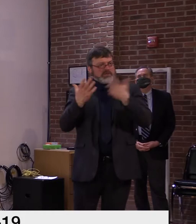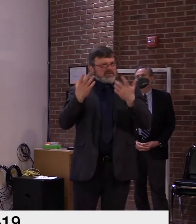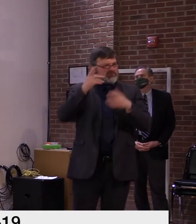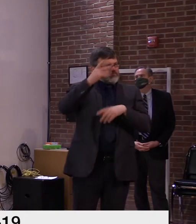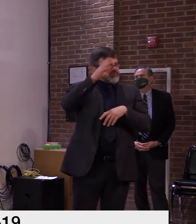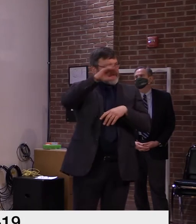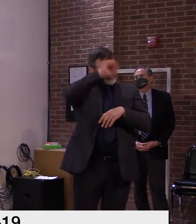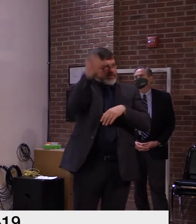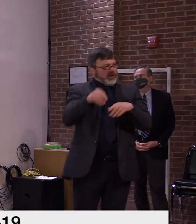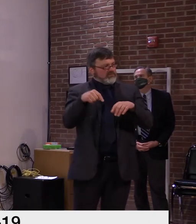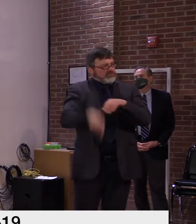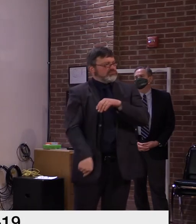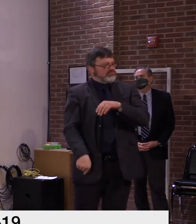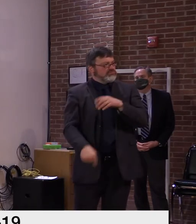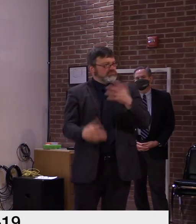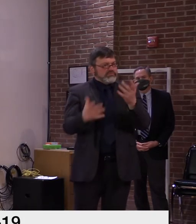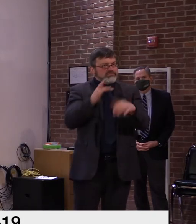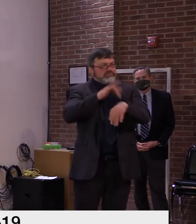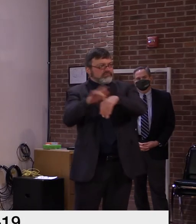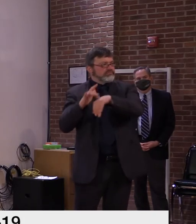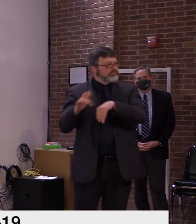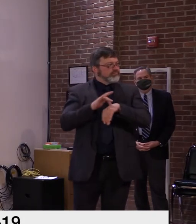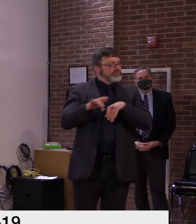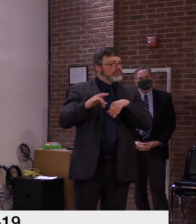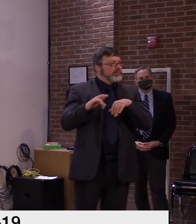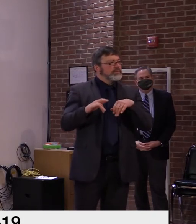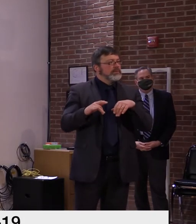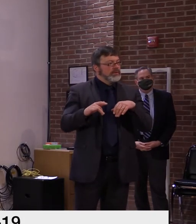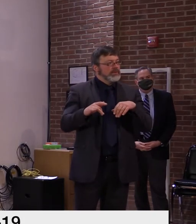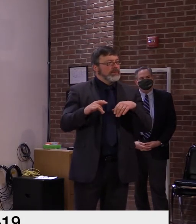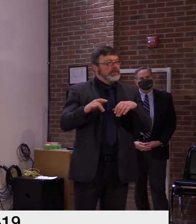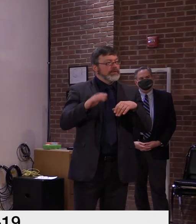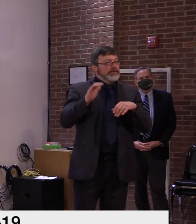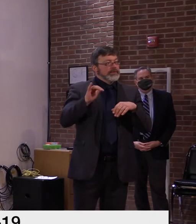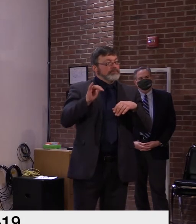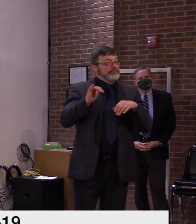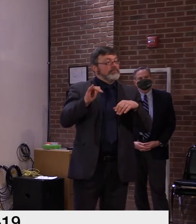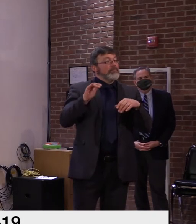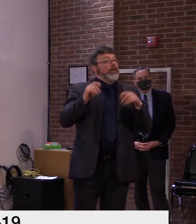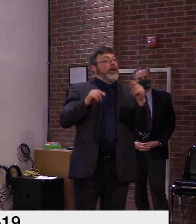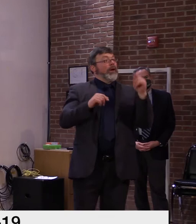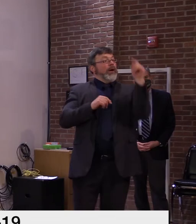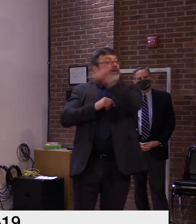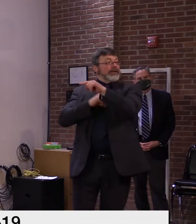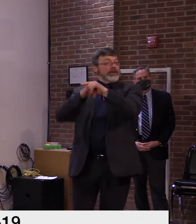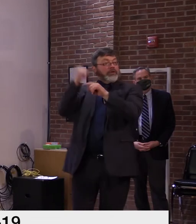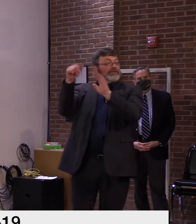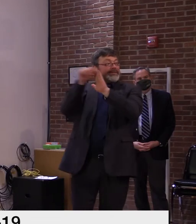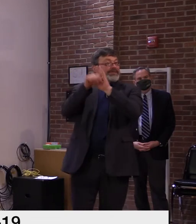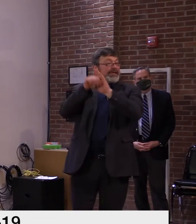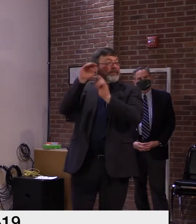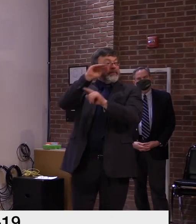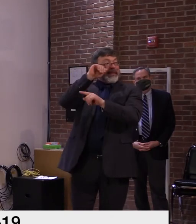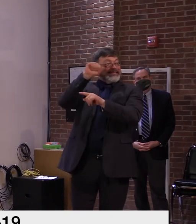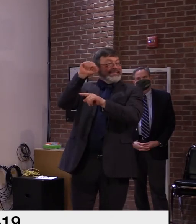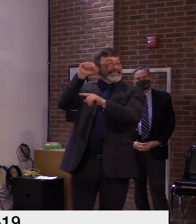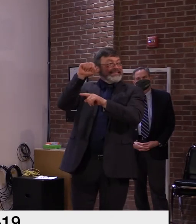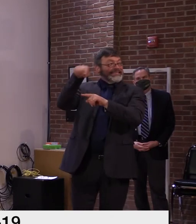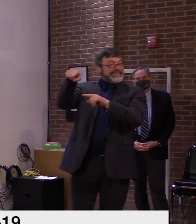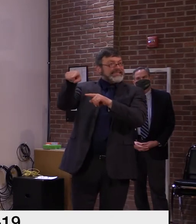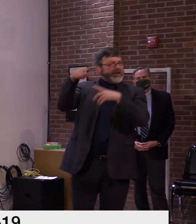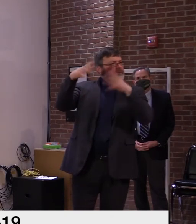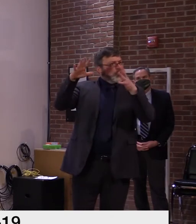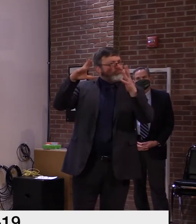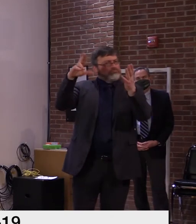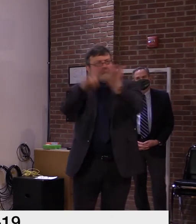can Vermont wedding and event venue operators expect some tangible guidance? Yeah, I